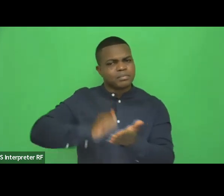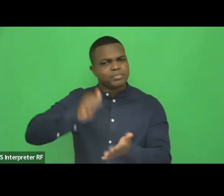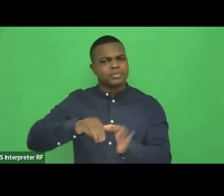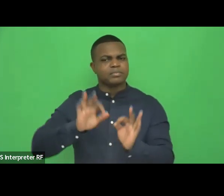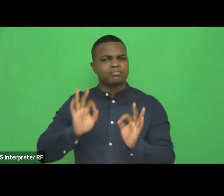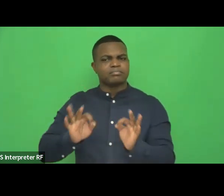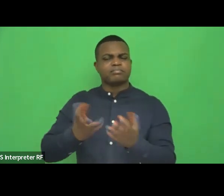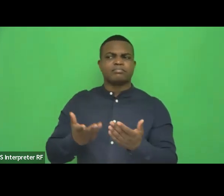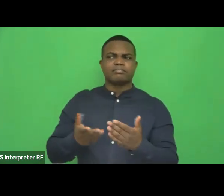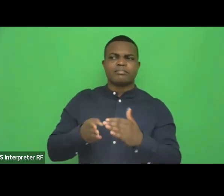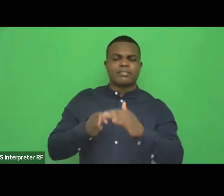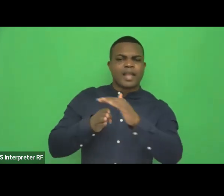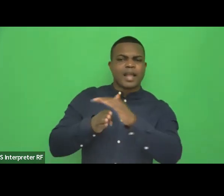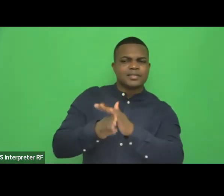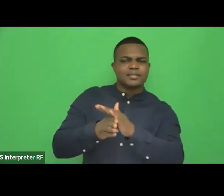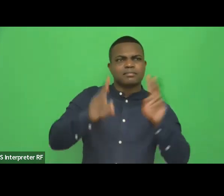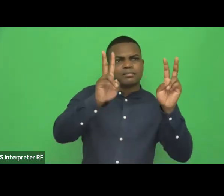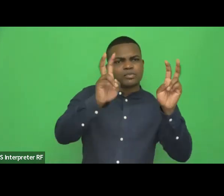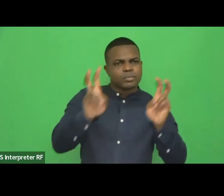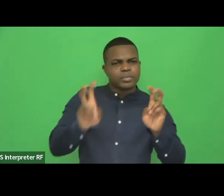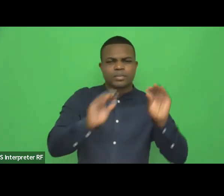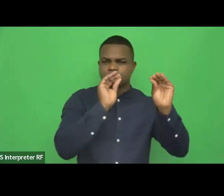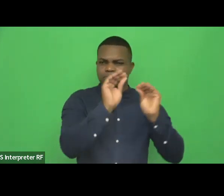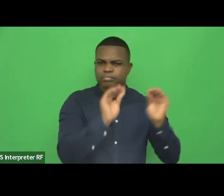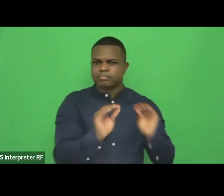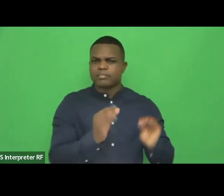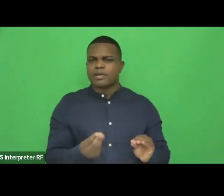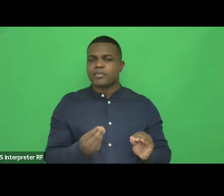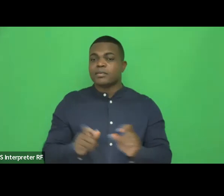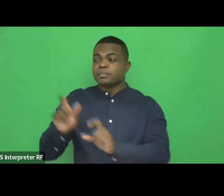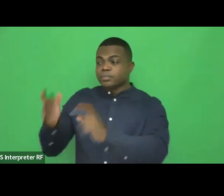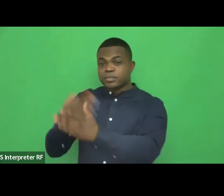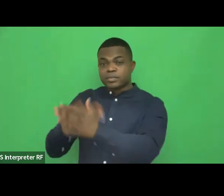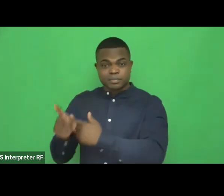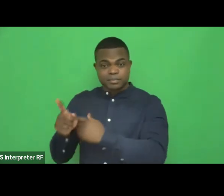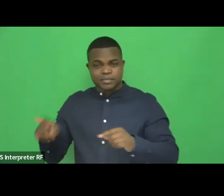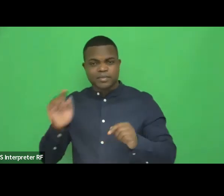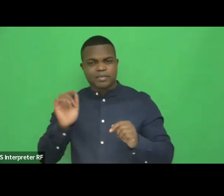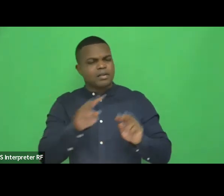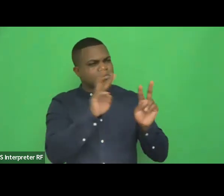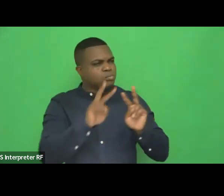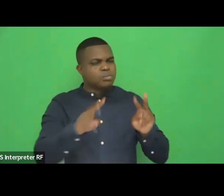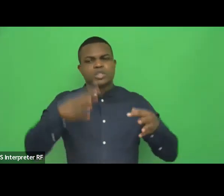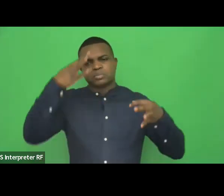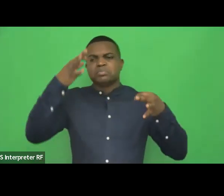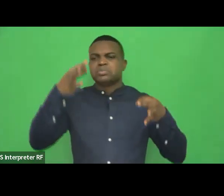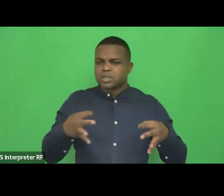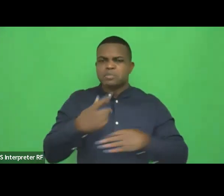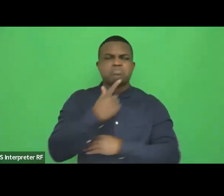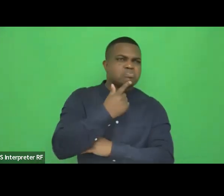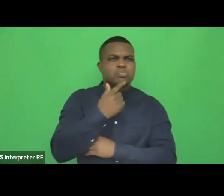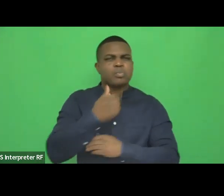and it provides useful criteria to an organisation to help them comply with purchasing policies or indeed legal